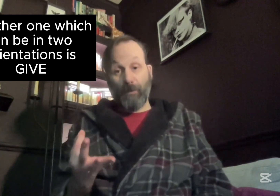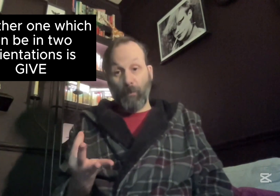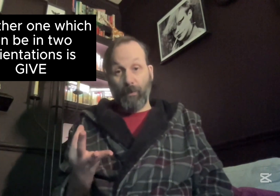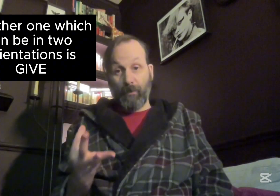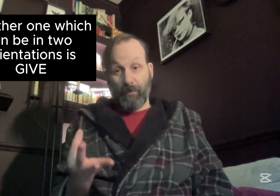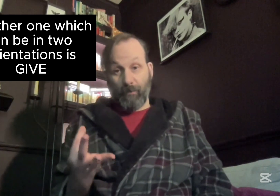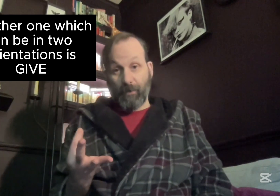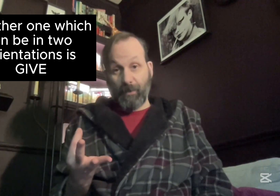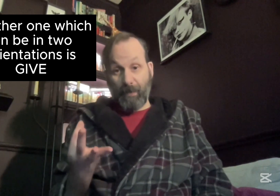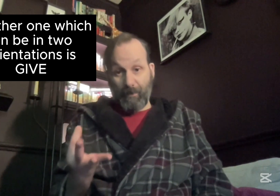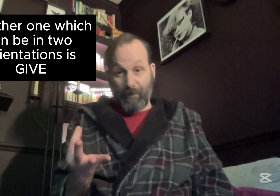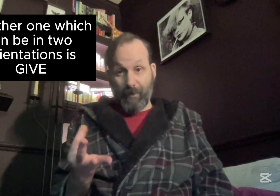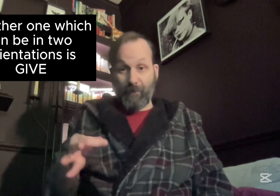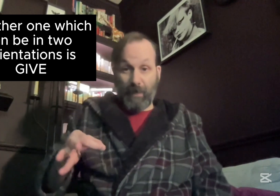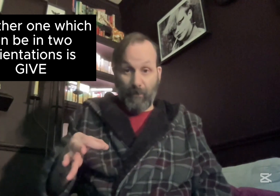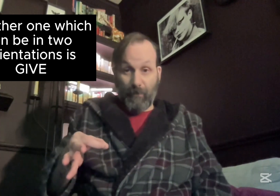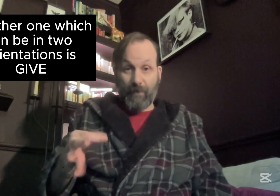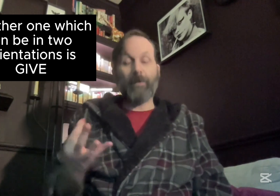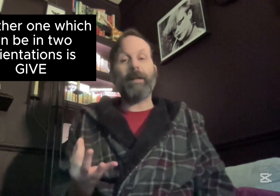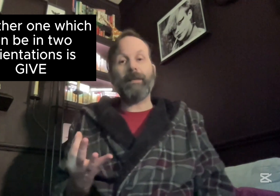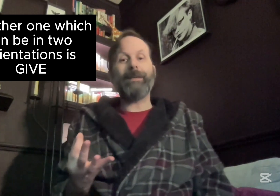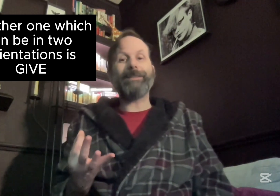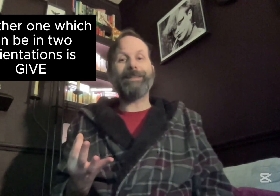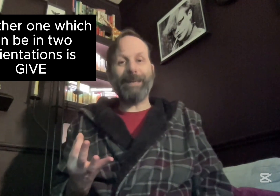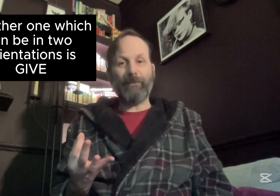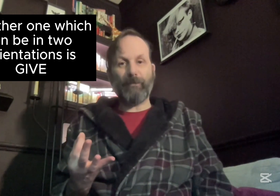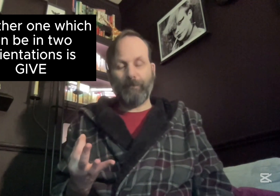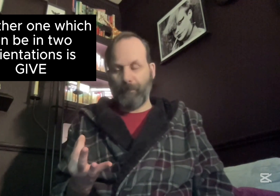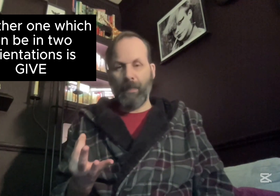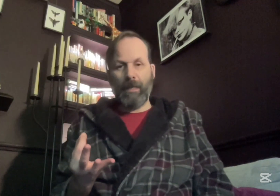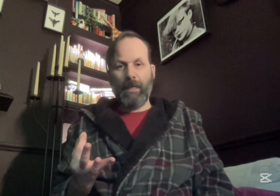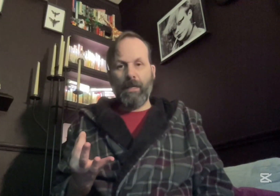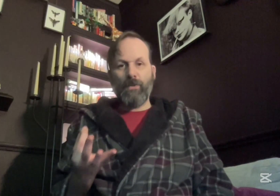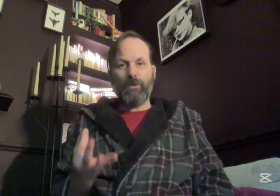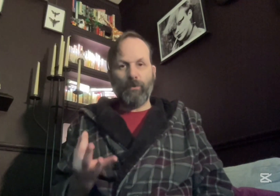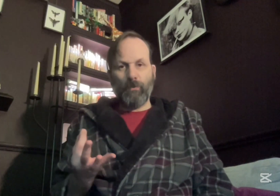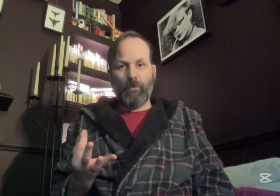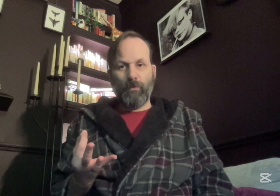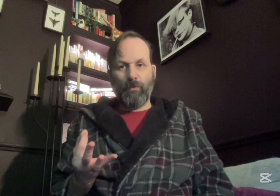Another one, which can be this way or this way, is give. So